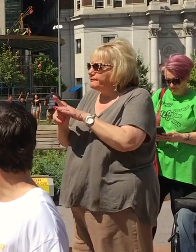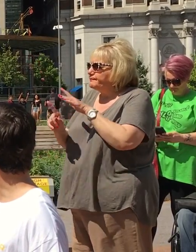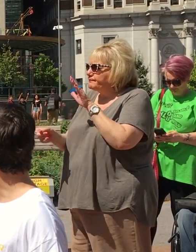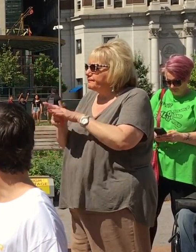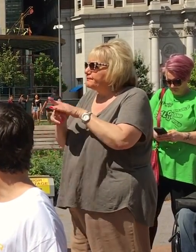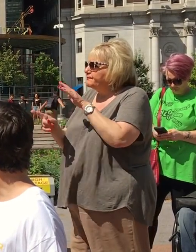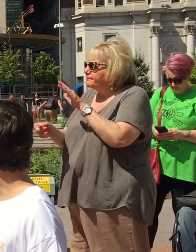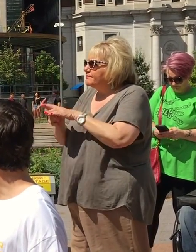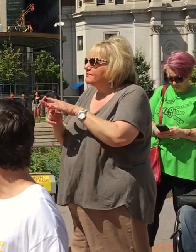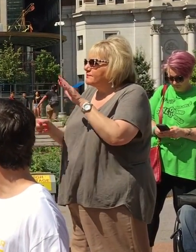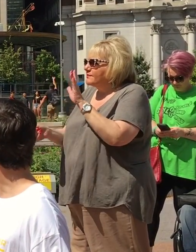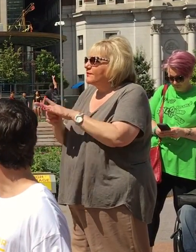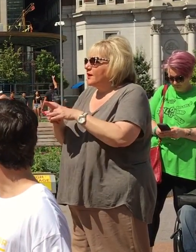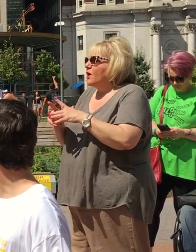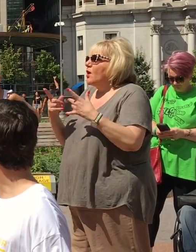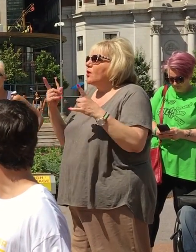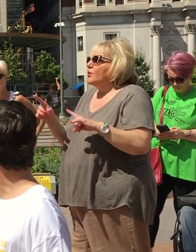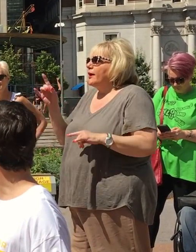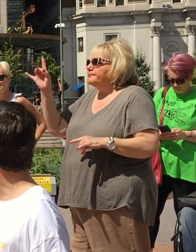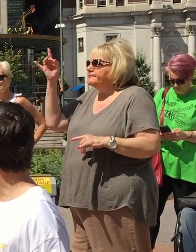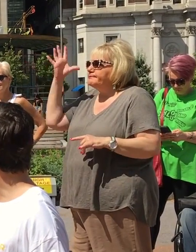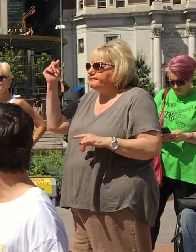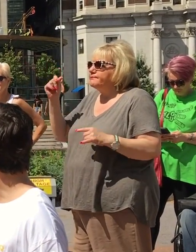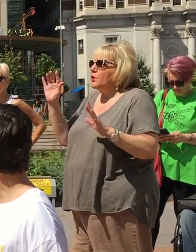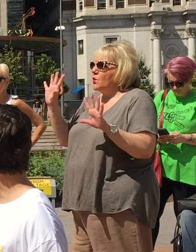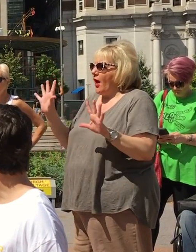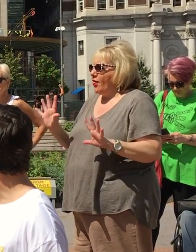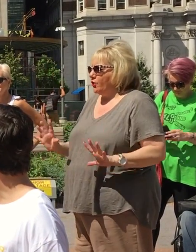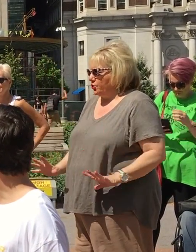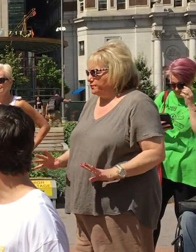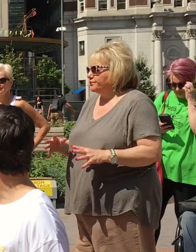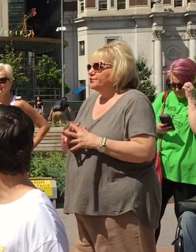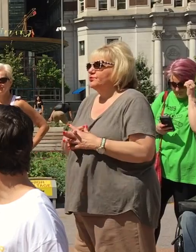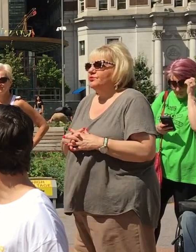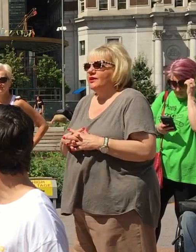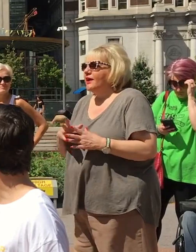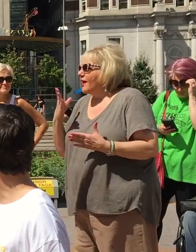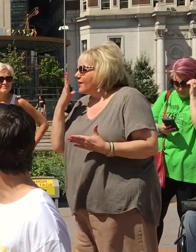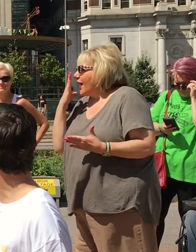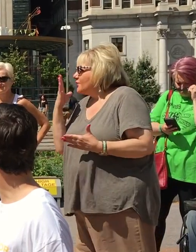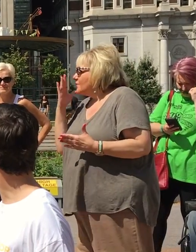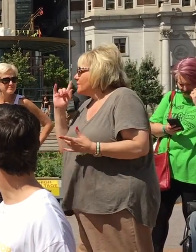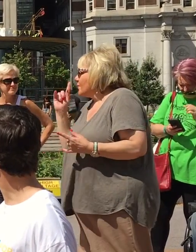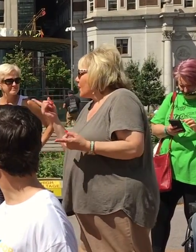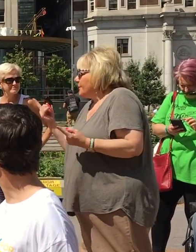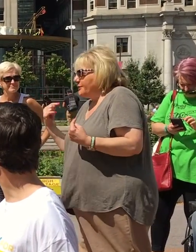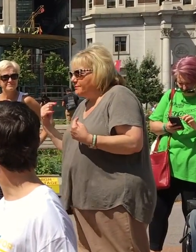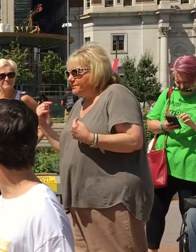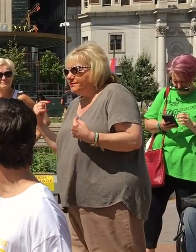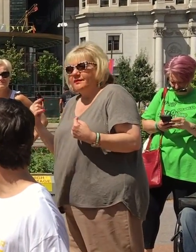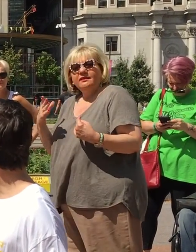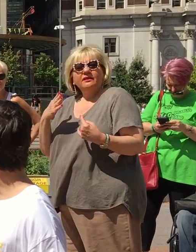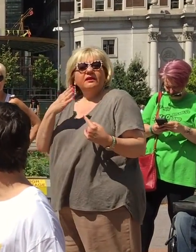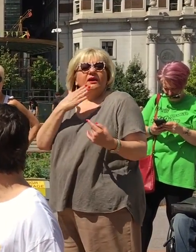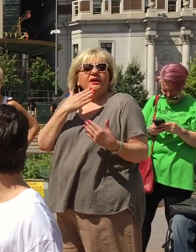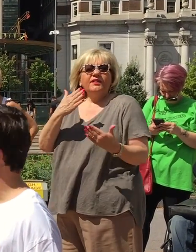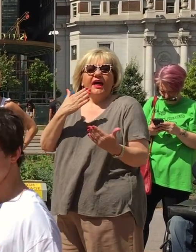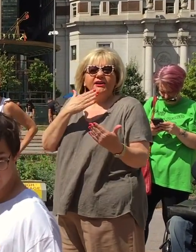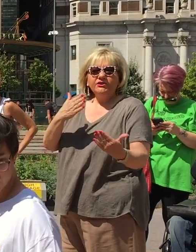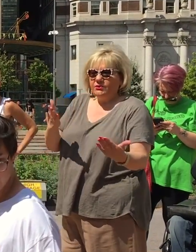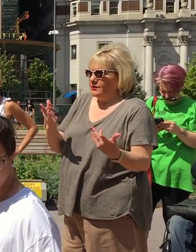as extreme weather events occur as a result of climate change. So thank you all for being here. Thank you for the